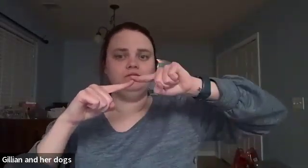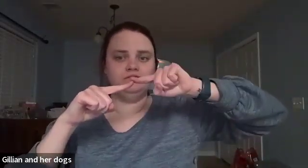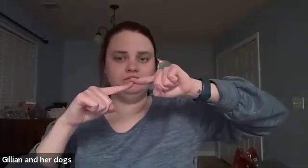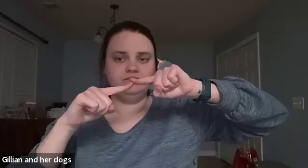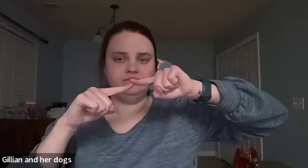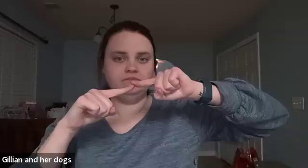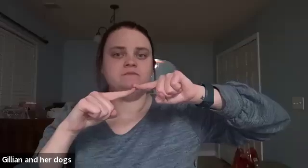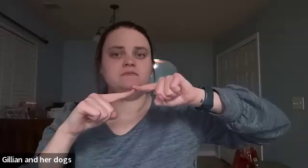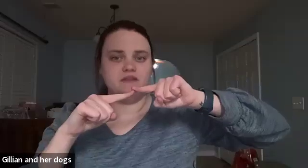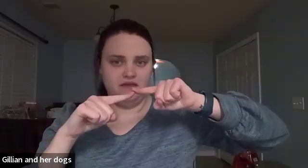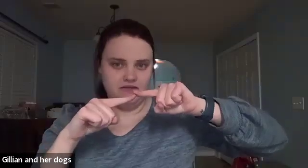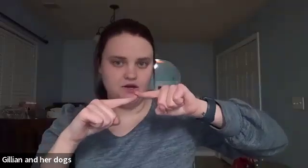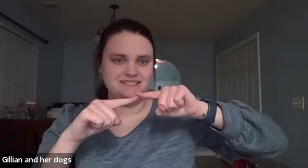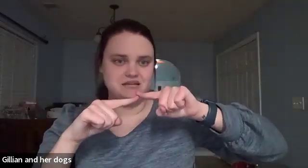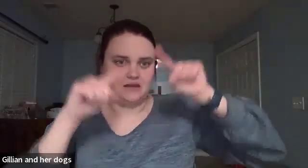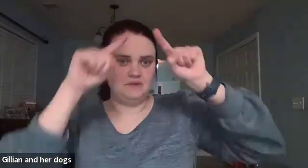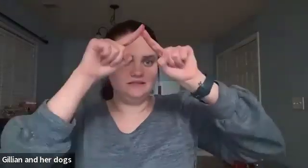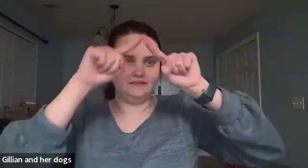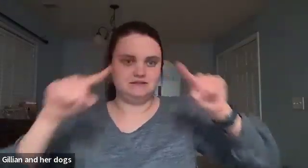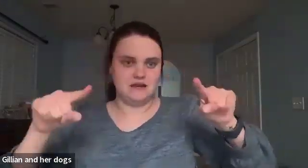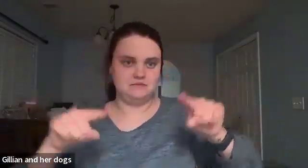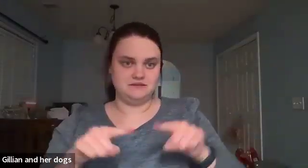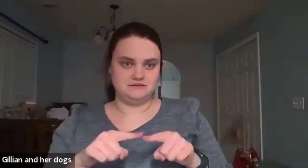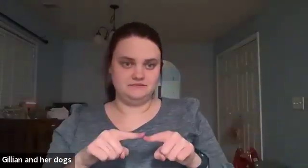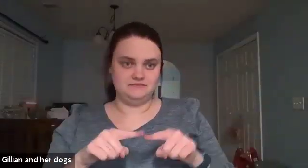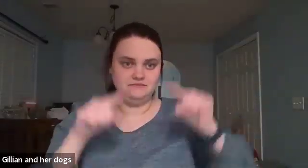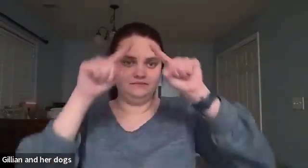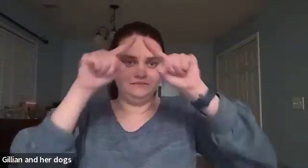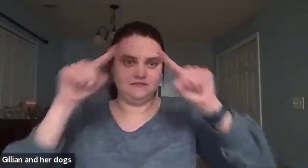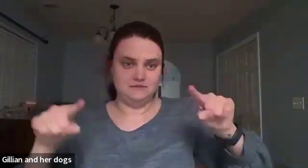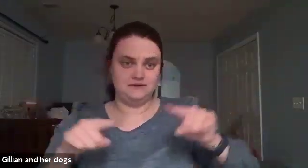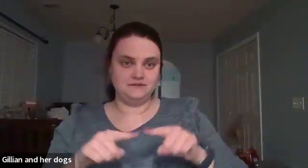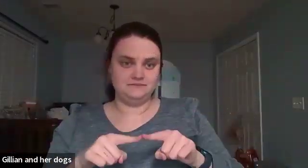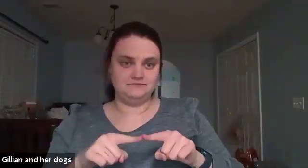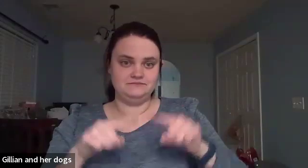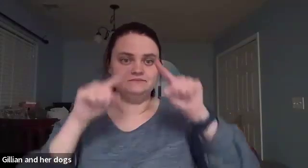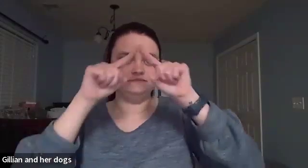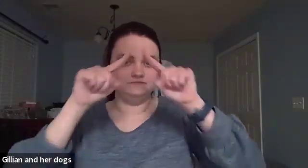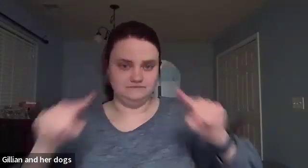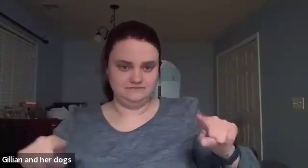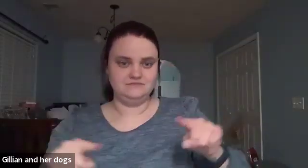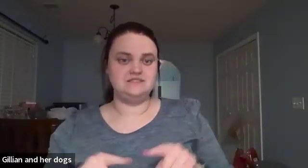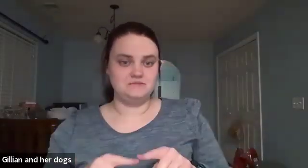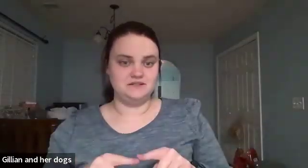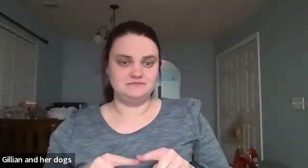oval. And then our diamond, diamond, diamond, diamond.